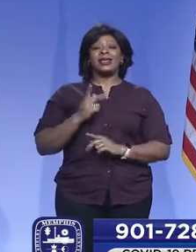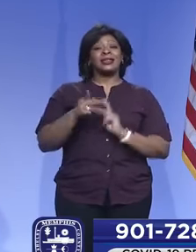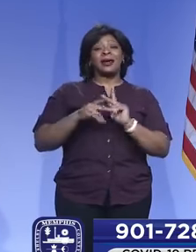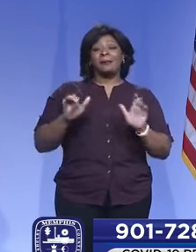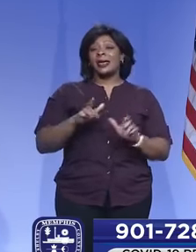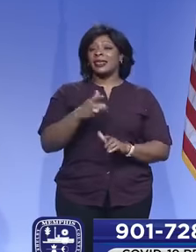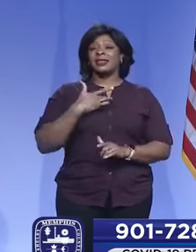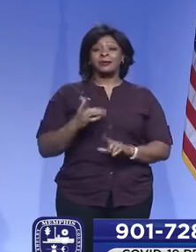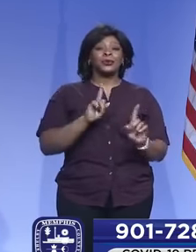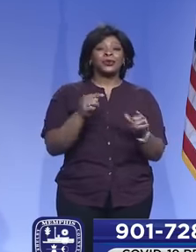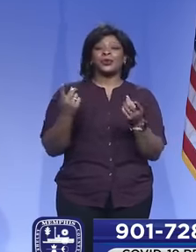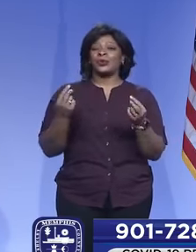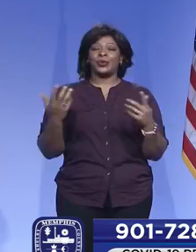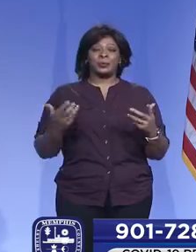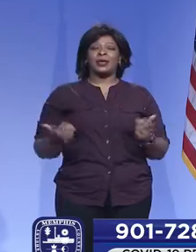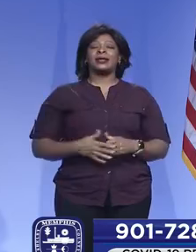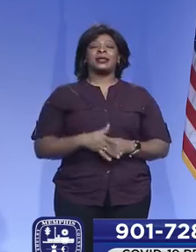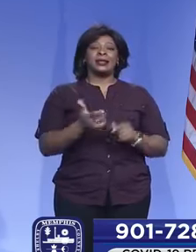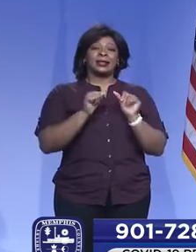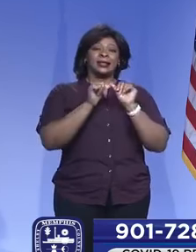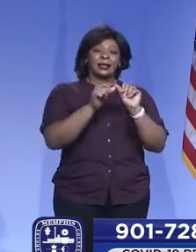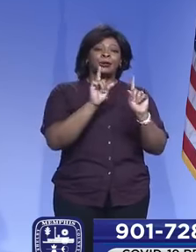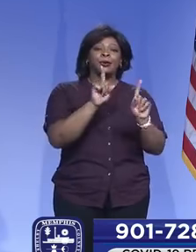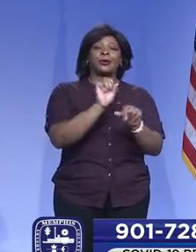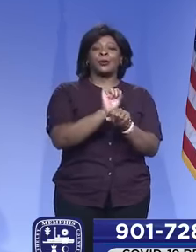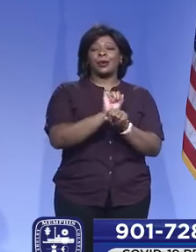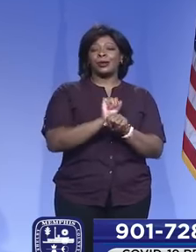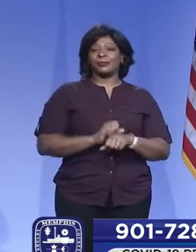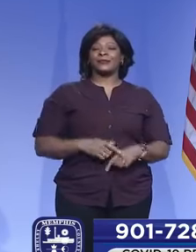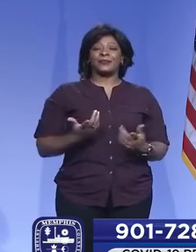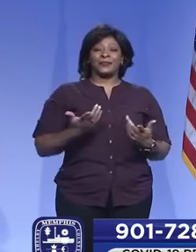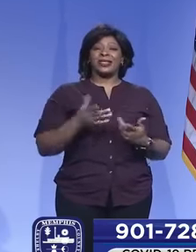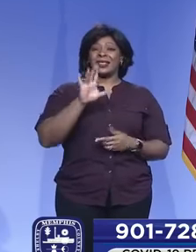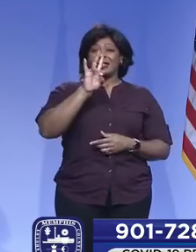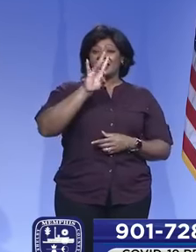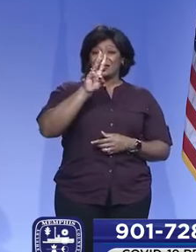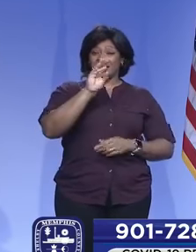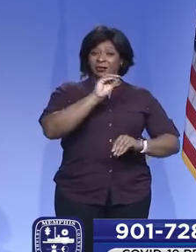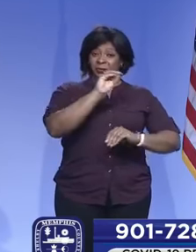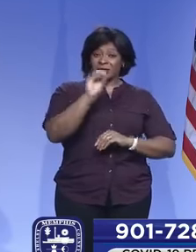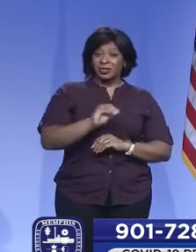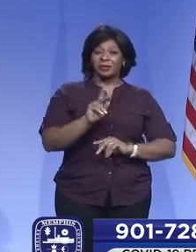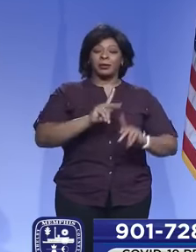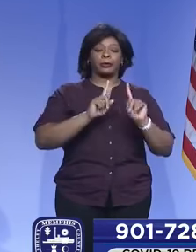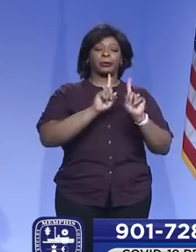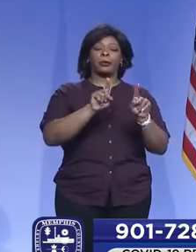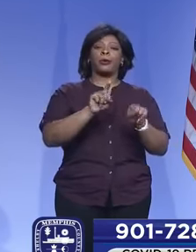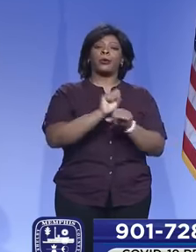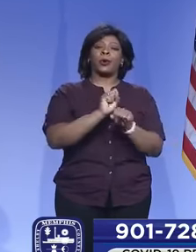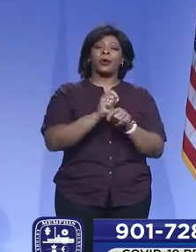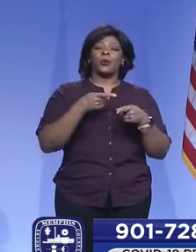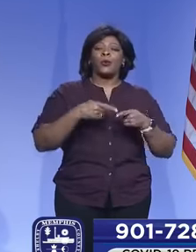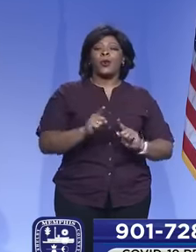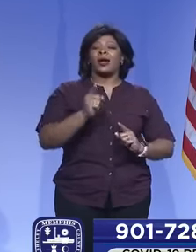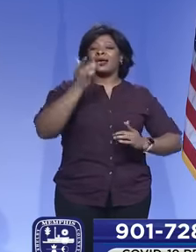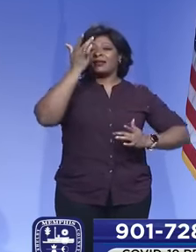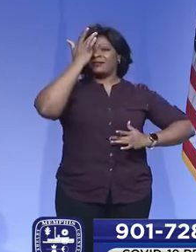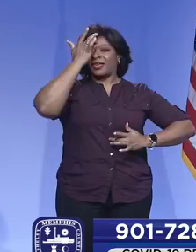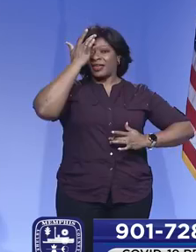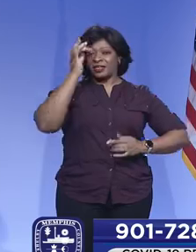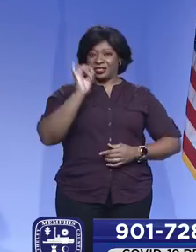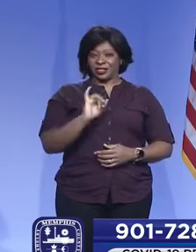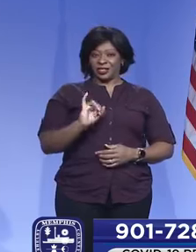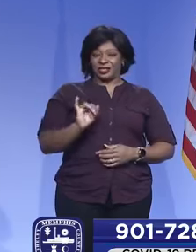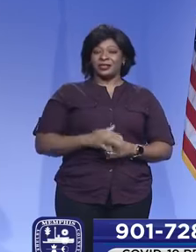that they engaged in were, one, they continued to go to work. So 76% continued to go to work while they were